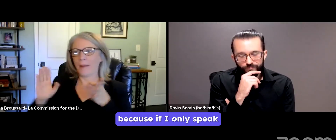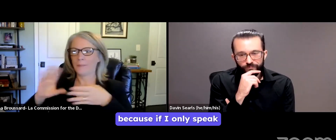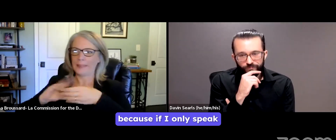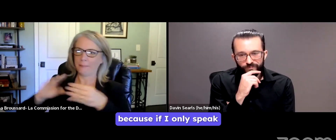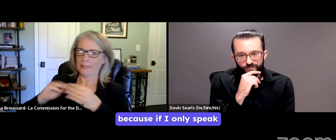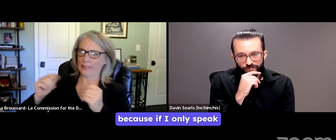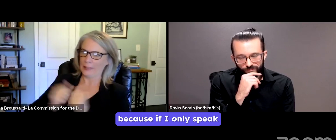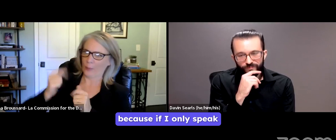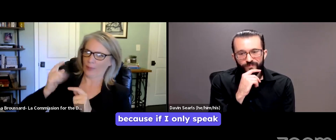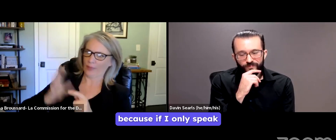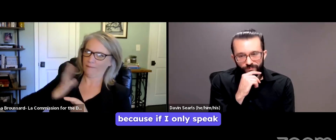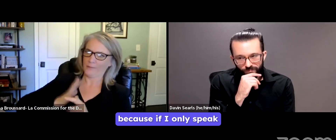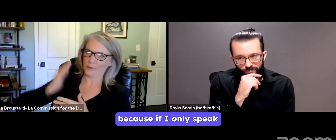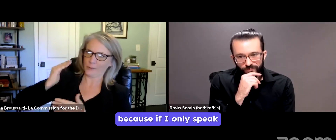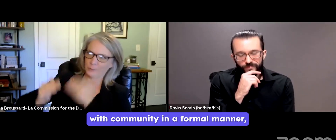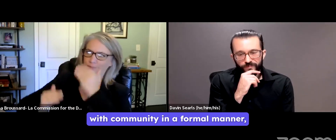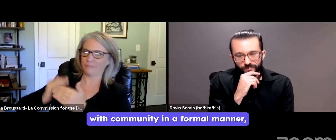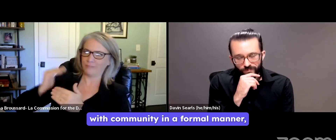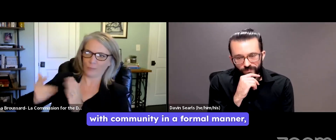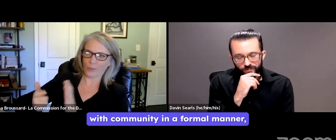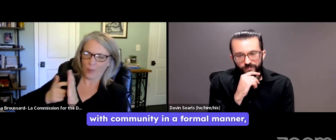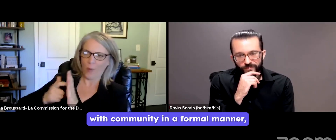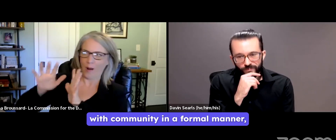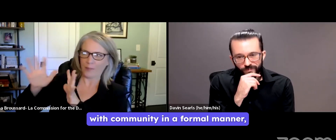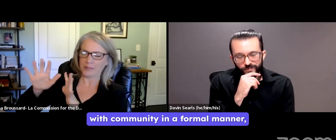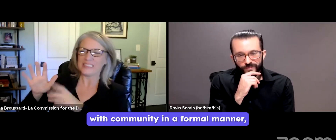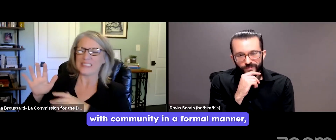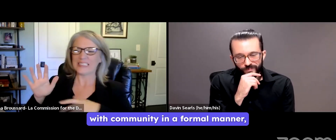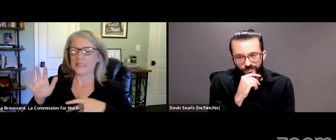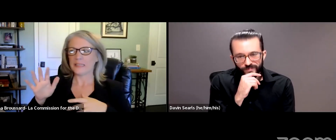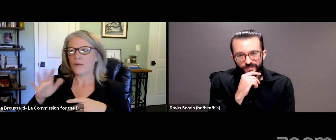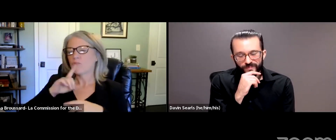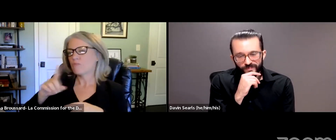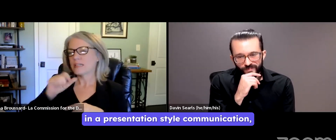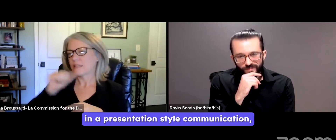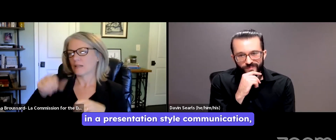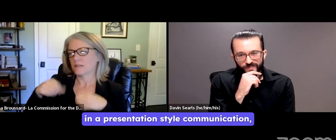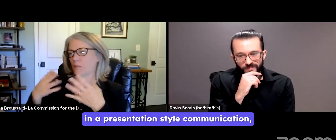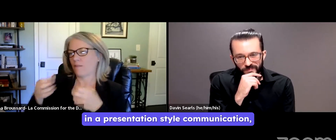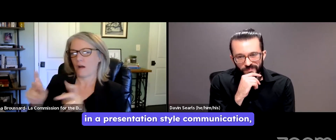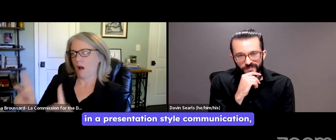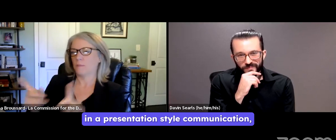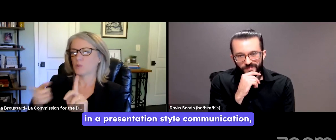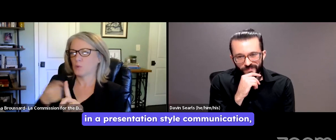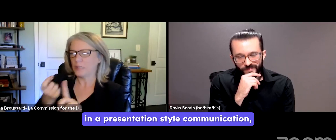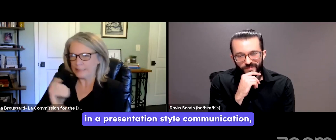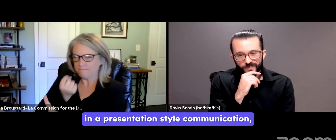Because if I only speak with the community in a formal manner, in a presentation